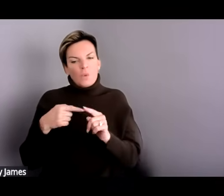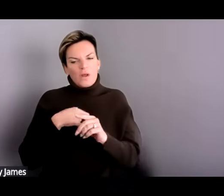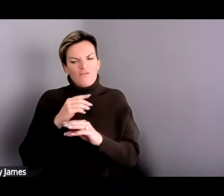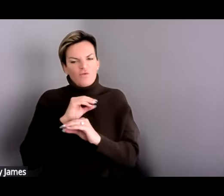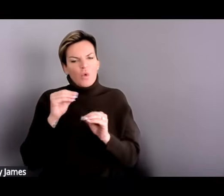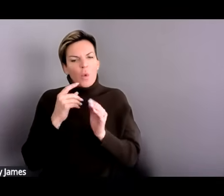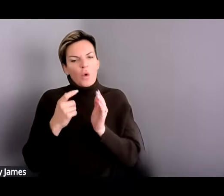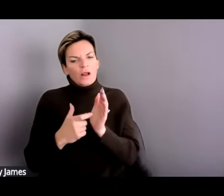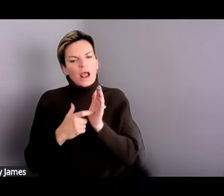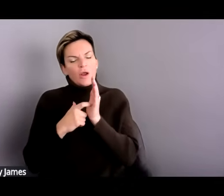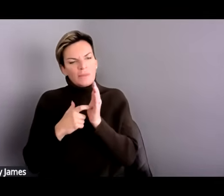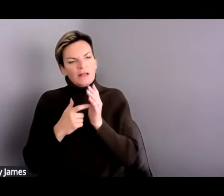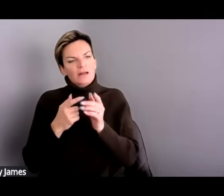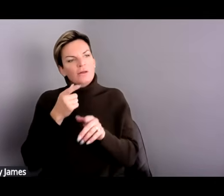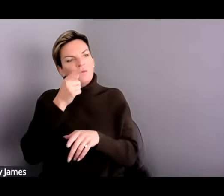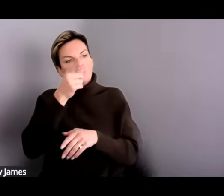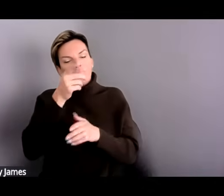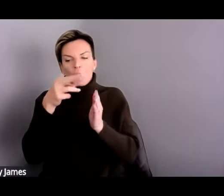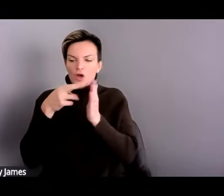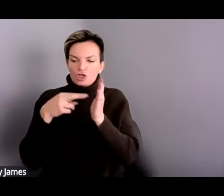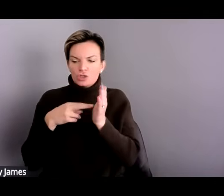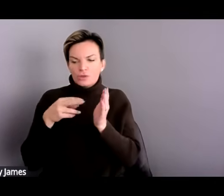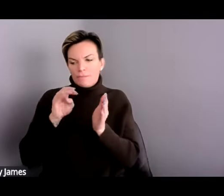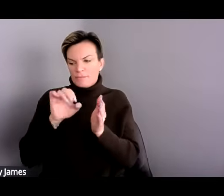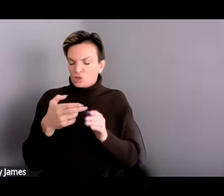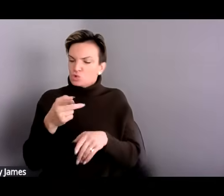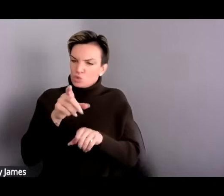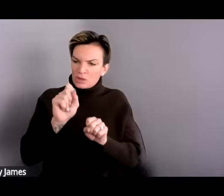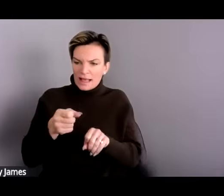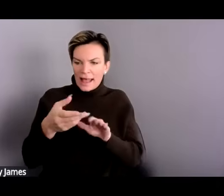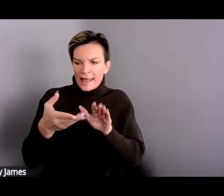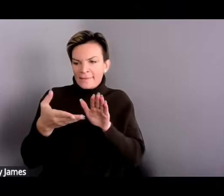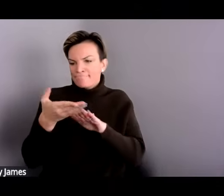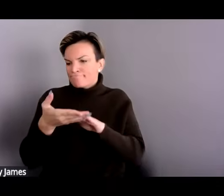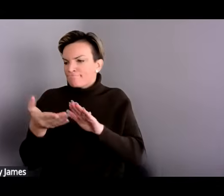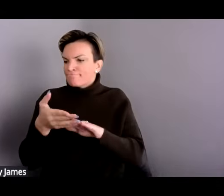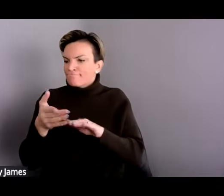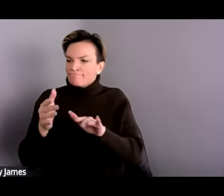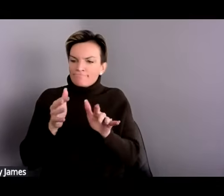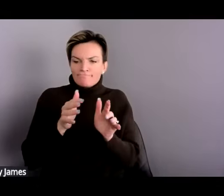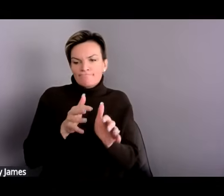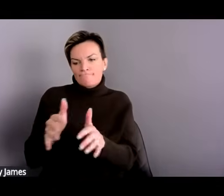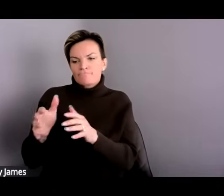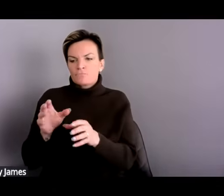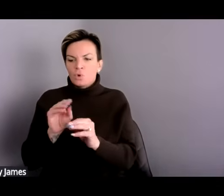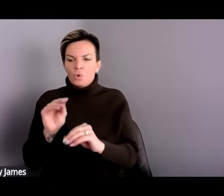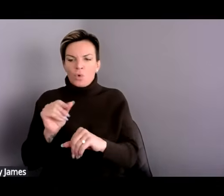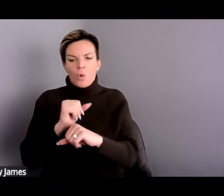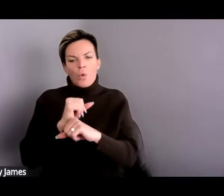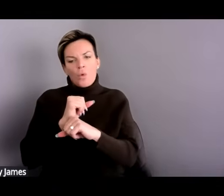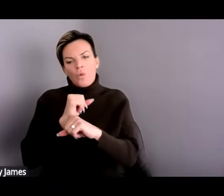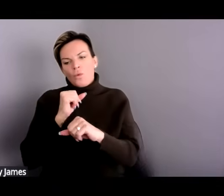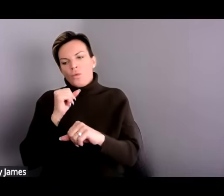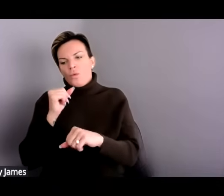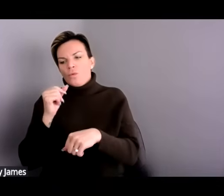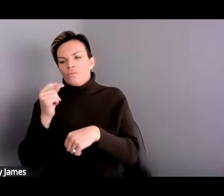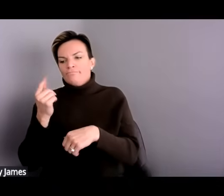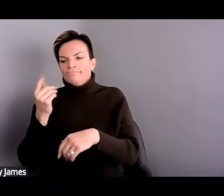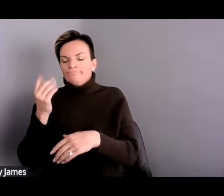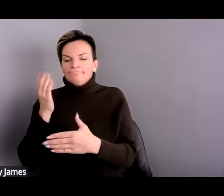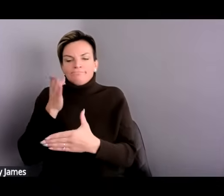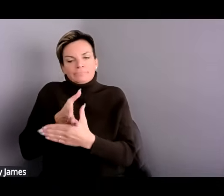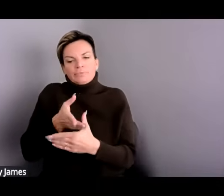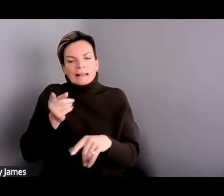have no requirement. They can come in and they can operate with impunity. And